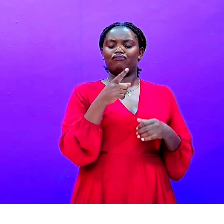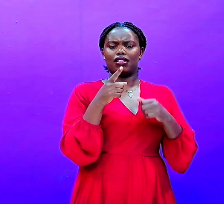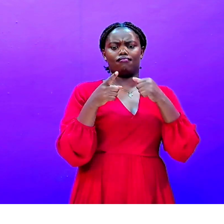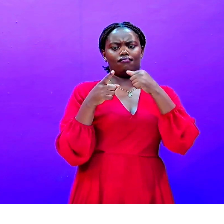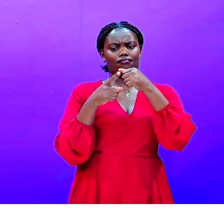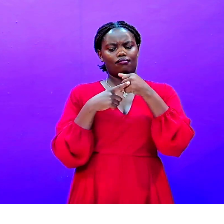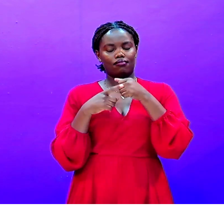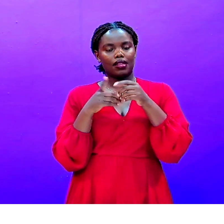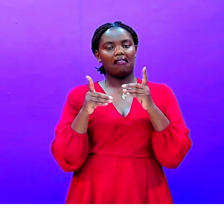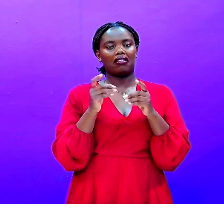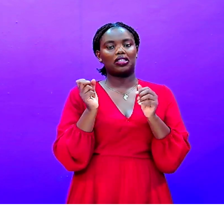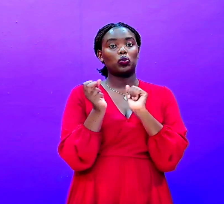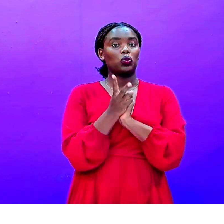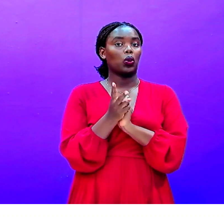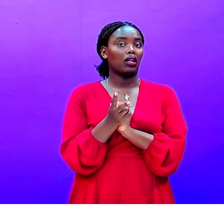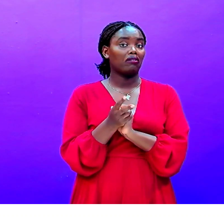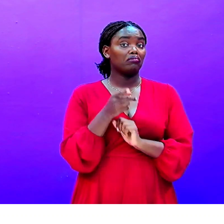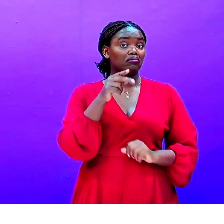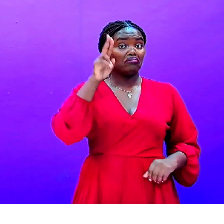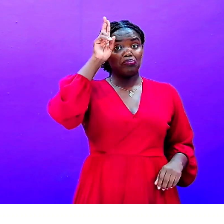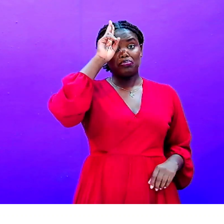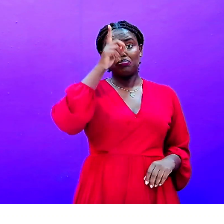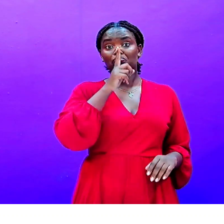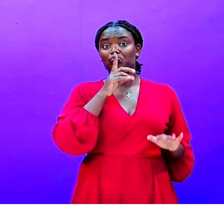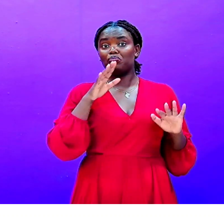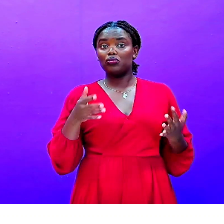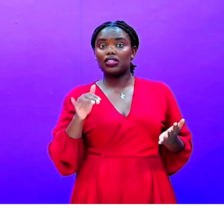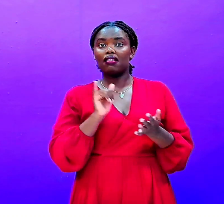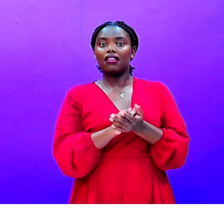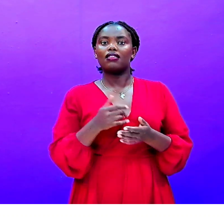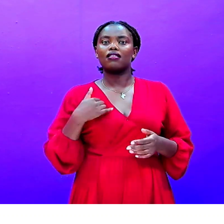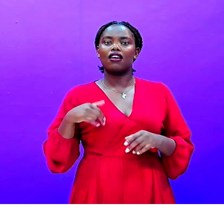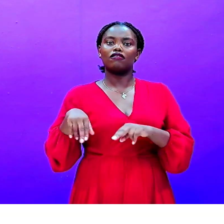in Islamabad on June 12.